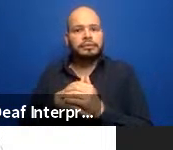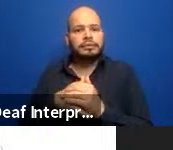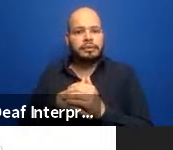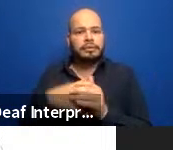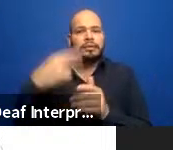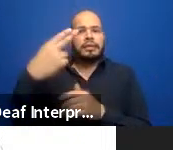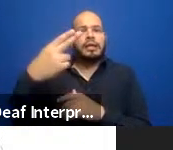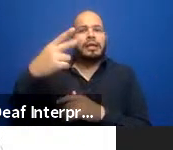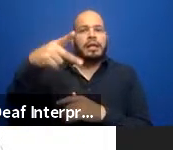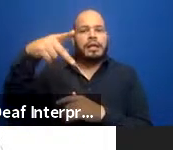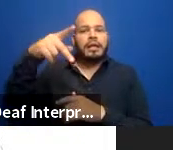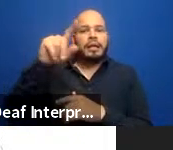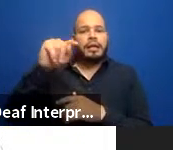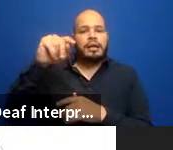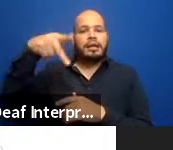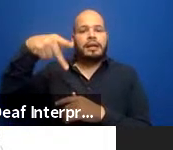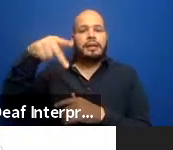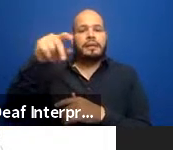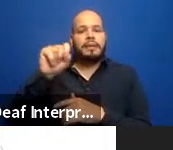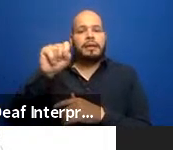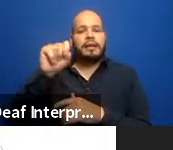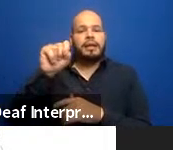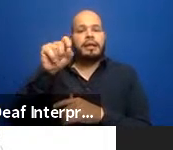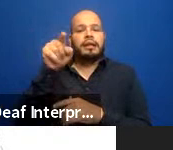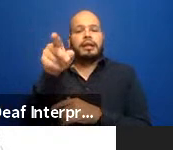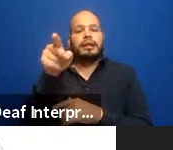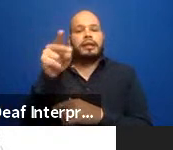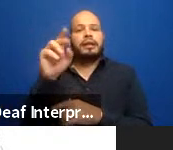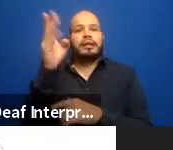https://native, N as in Nancy,